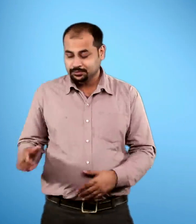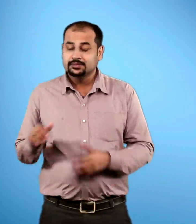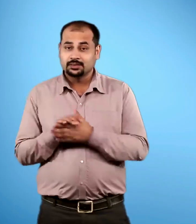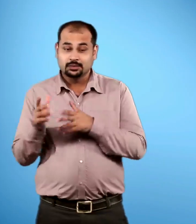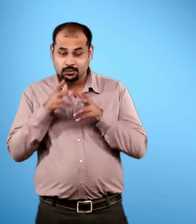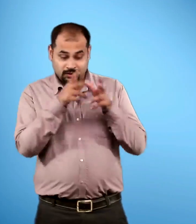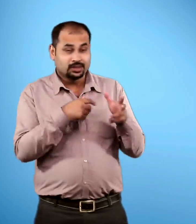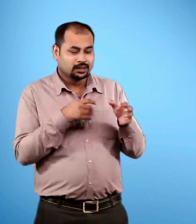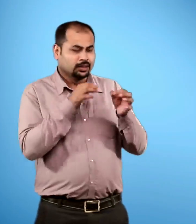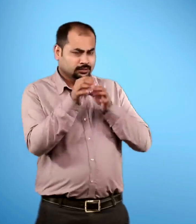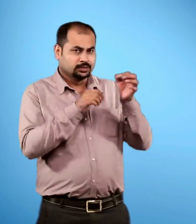The friend explains,